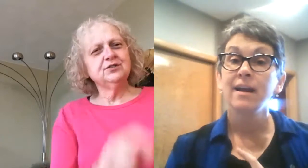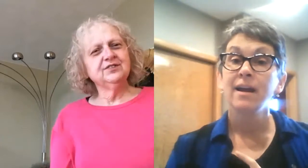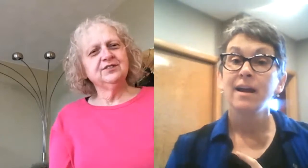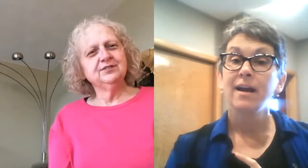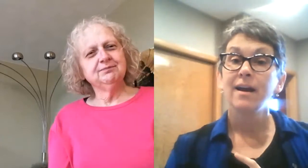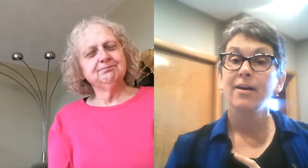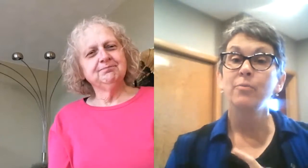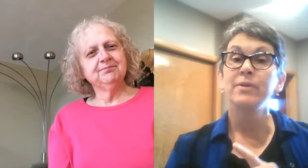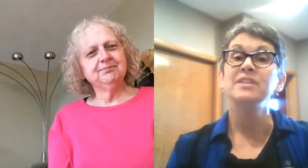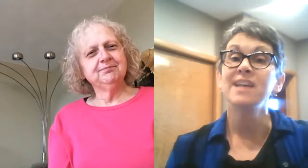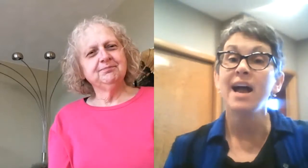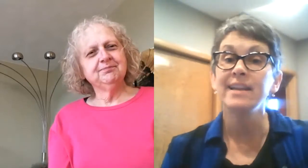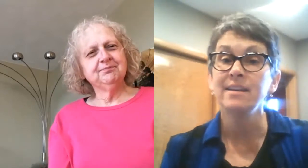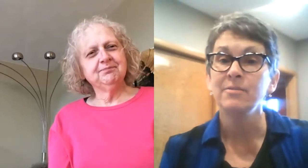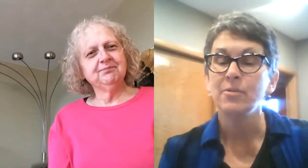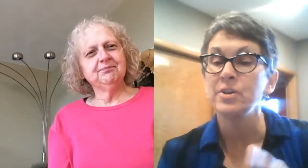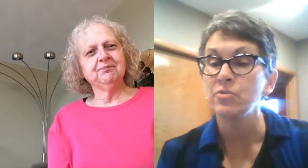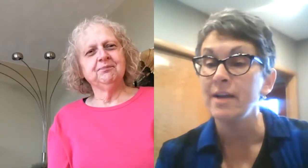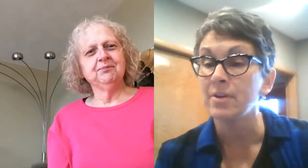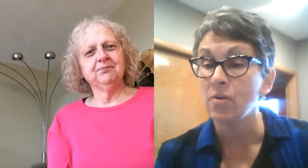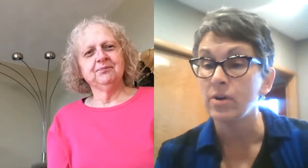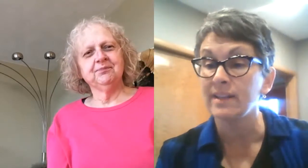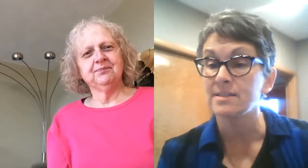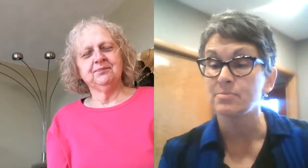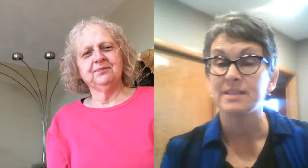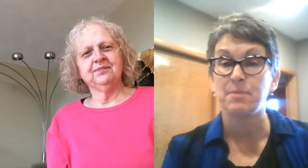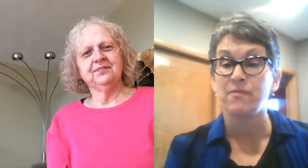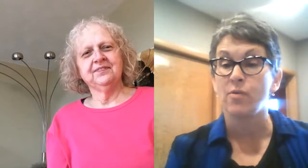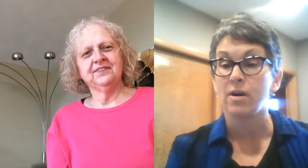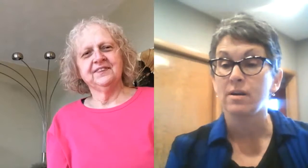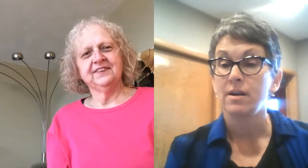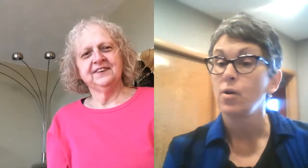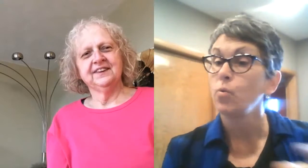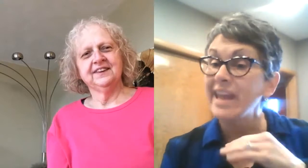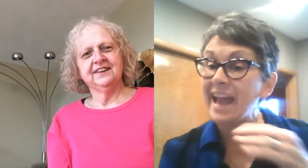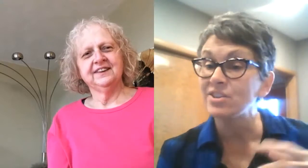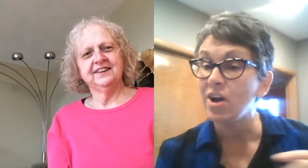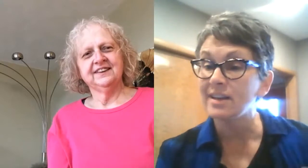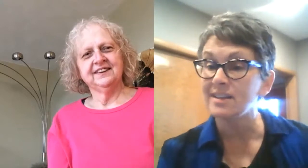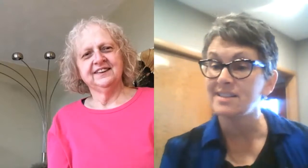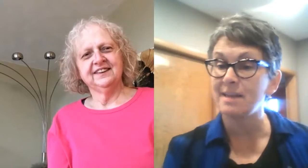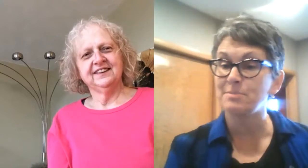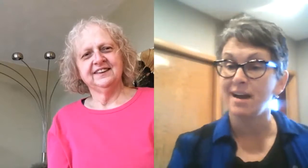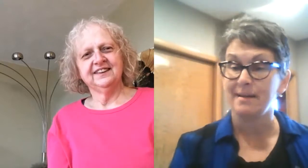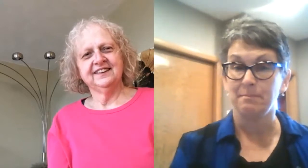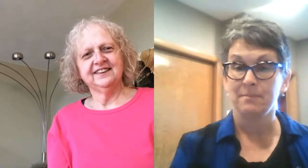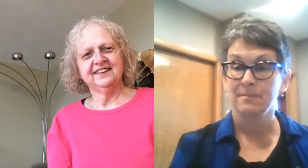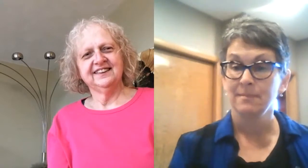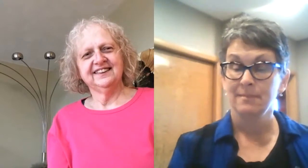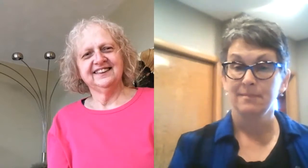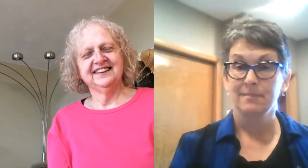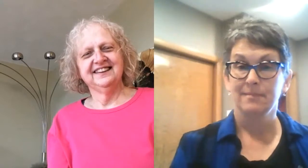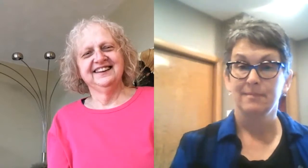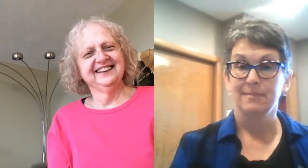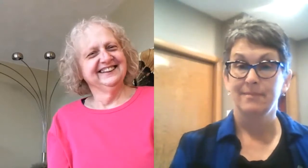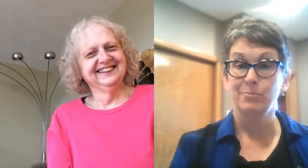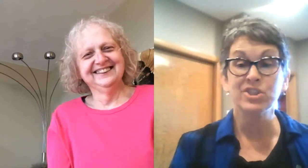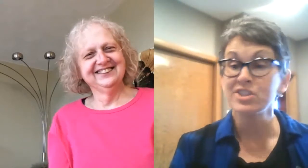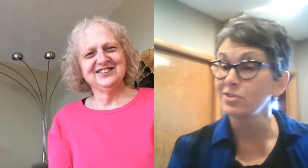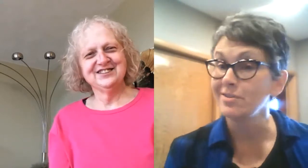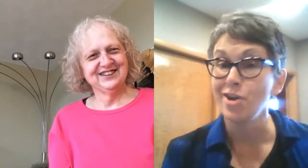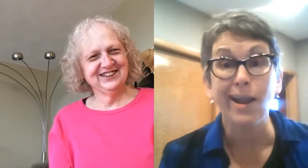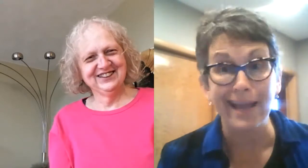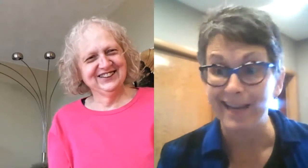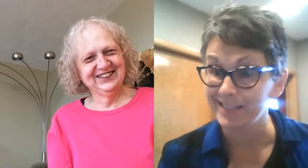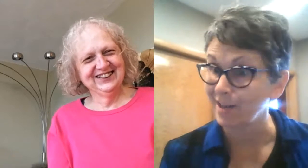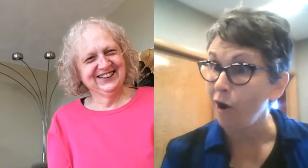it. We've decided, we tried recording this once before. We can't talk at the same time. Which